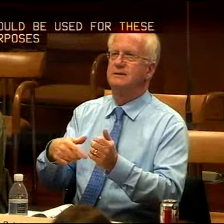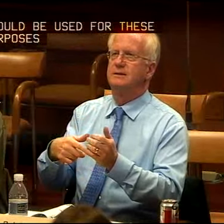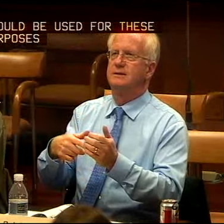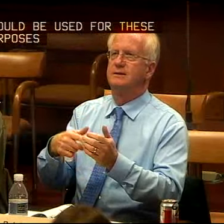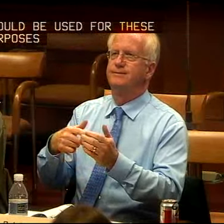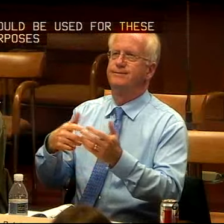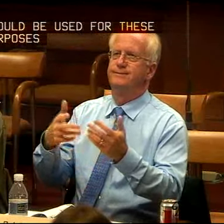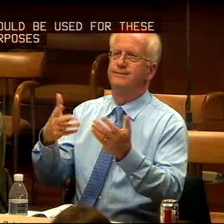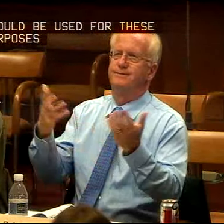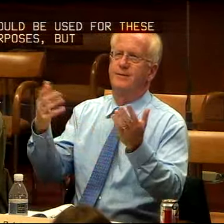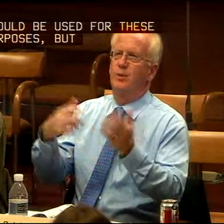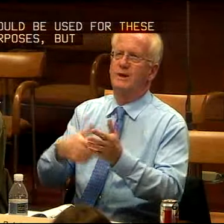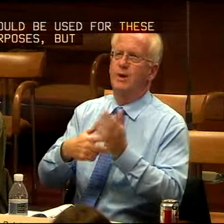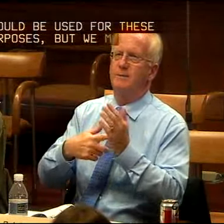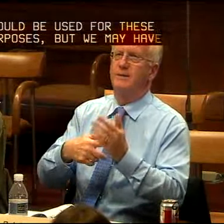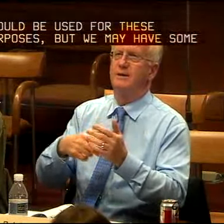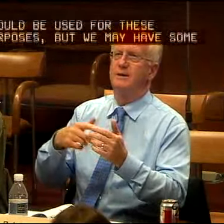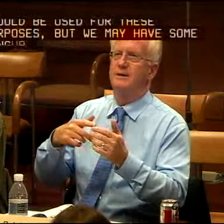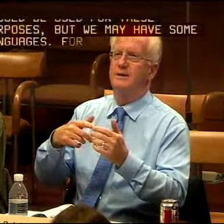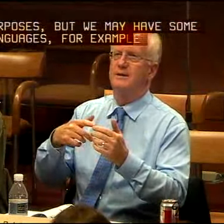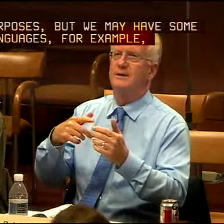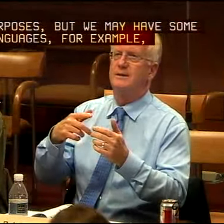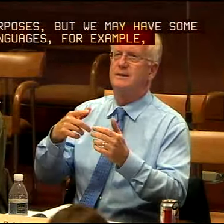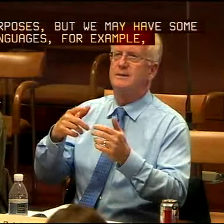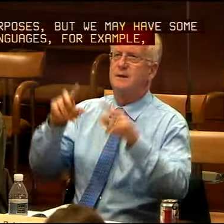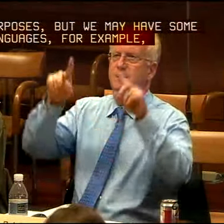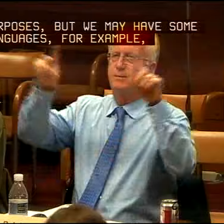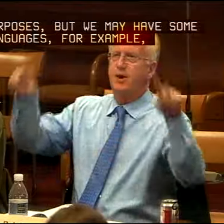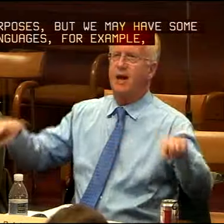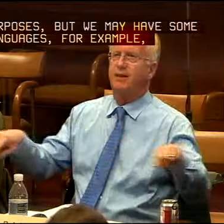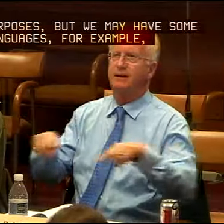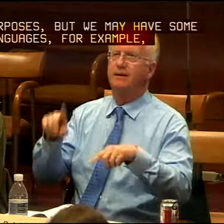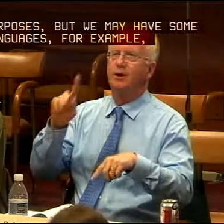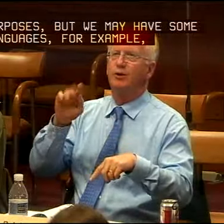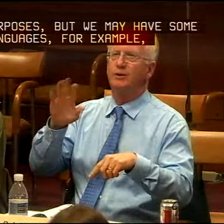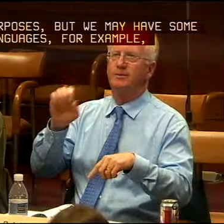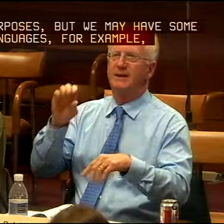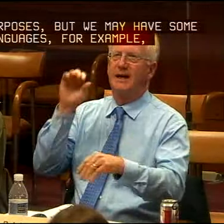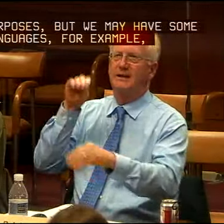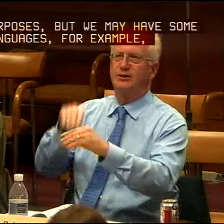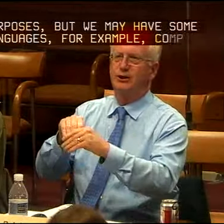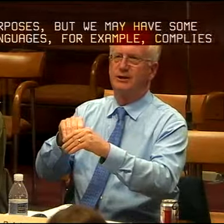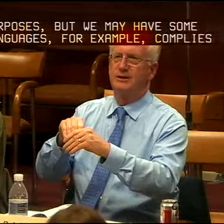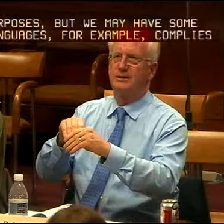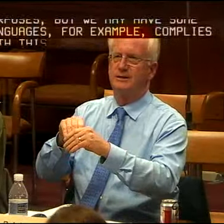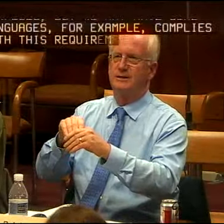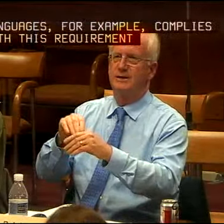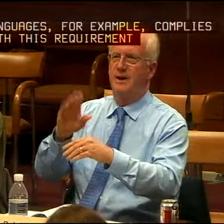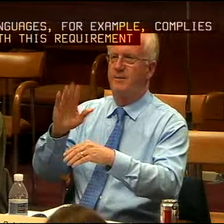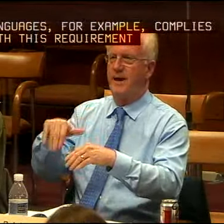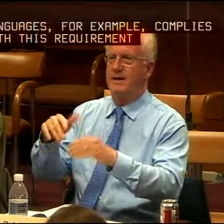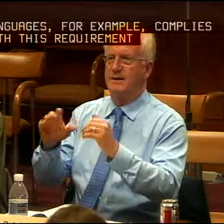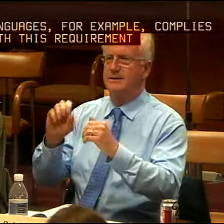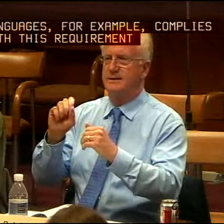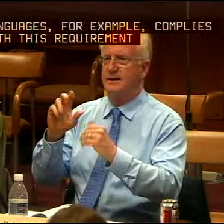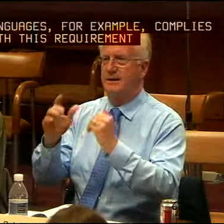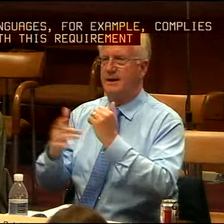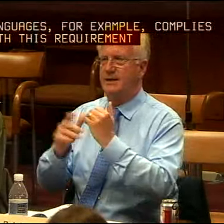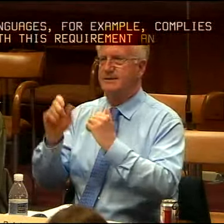example, complies with this requirement, and then have a bracket where